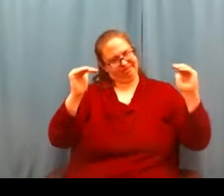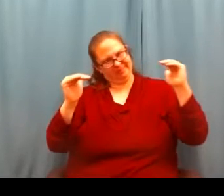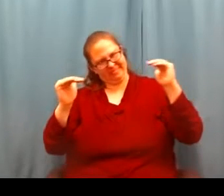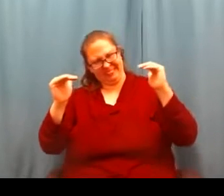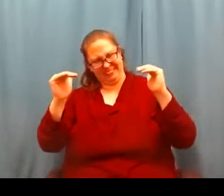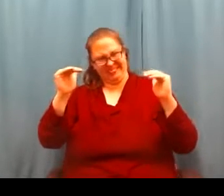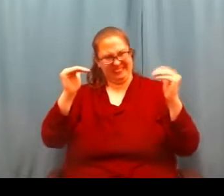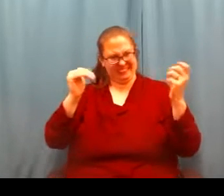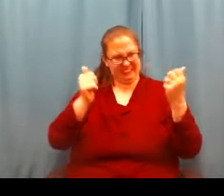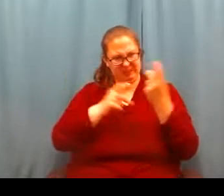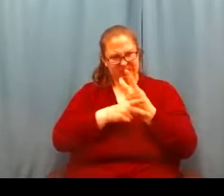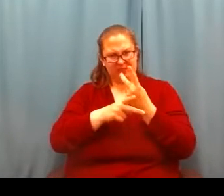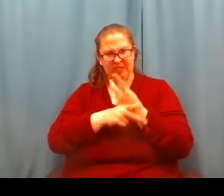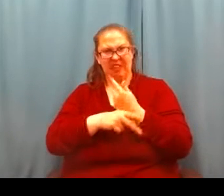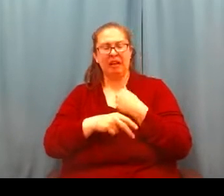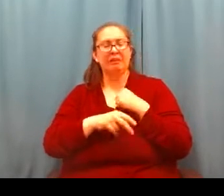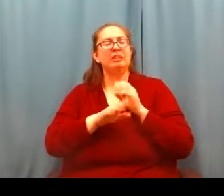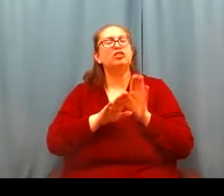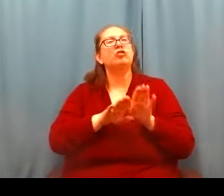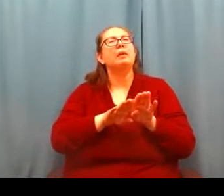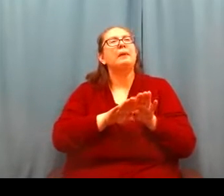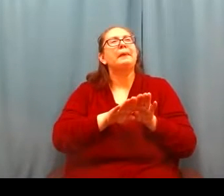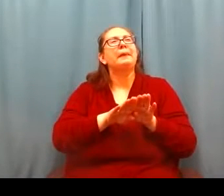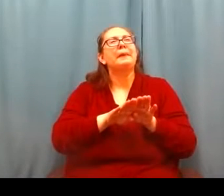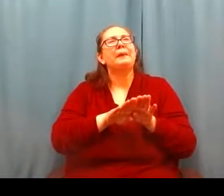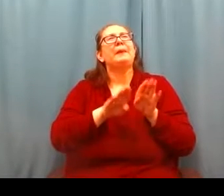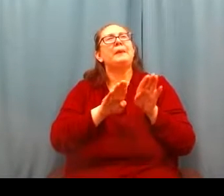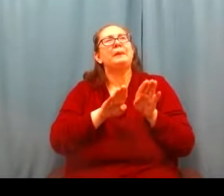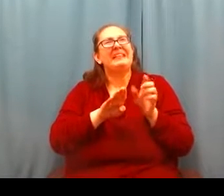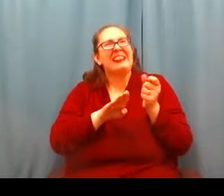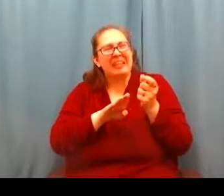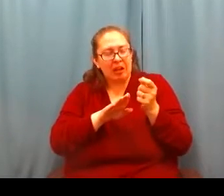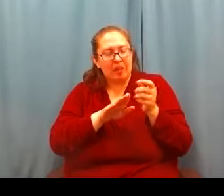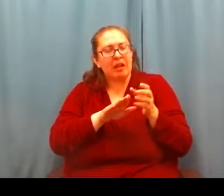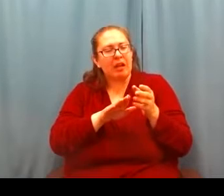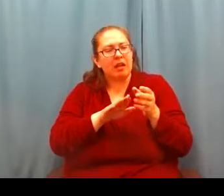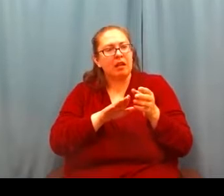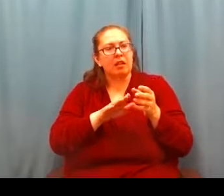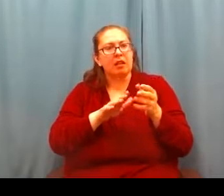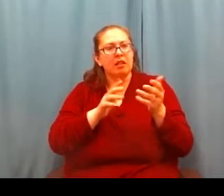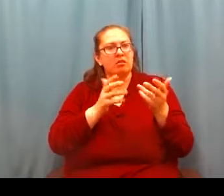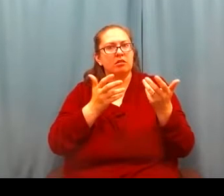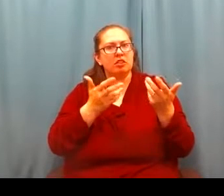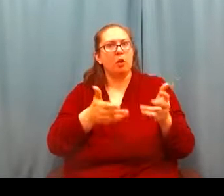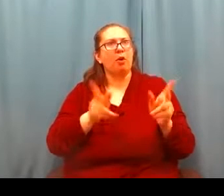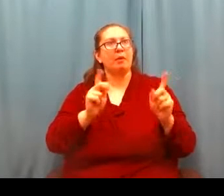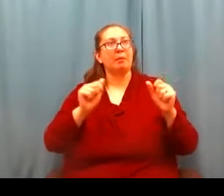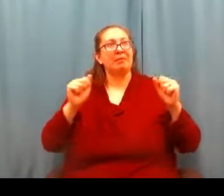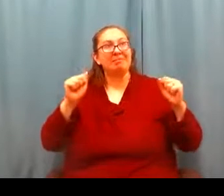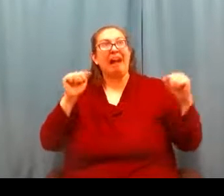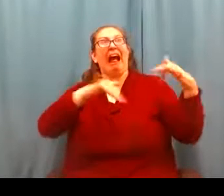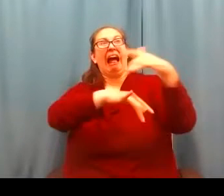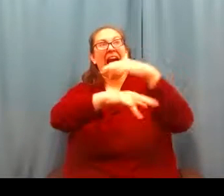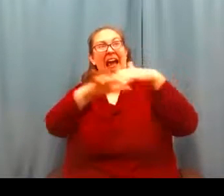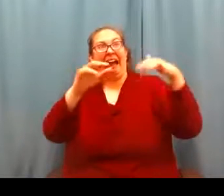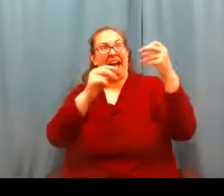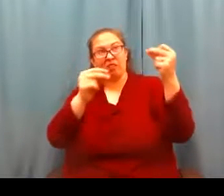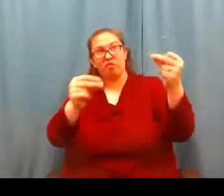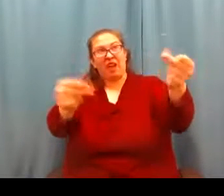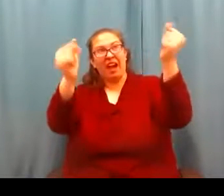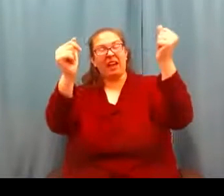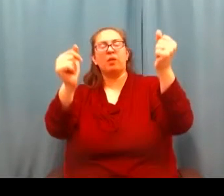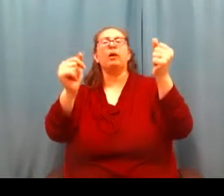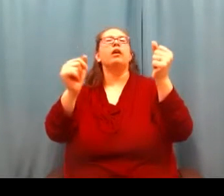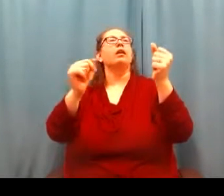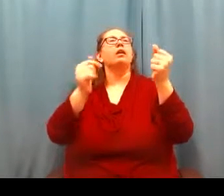know I've used that metaphor before, but crack the door open without swinging it wide open, because this is not This is not